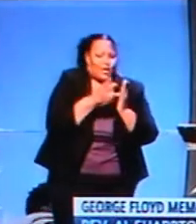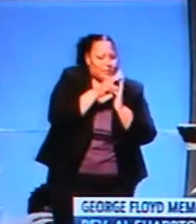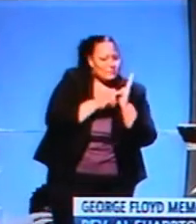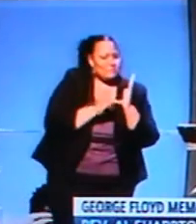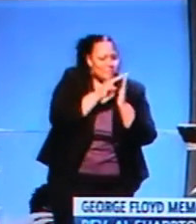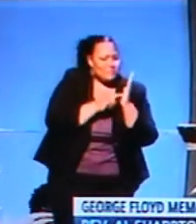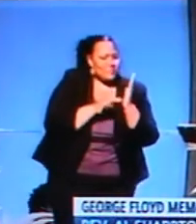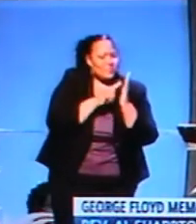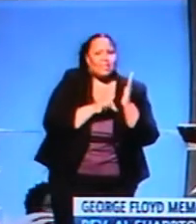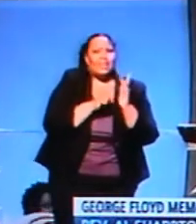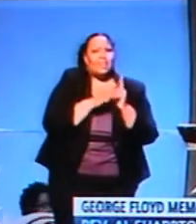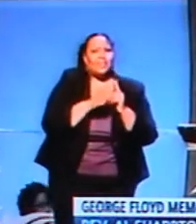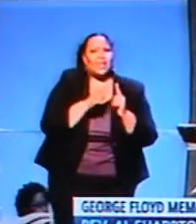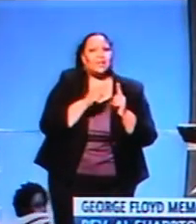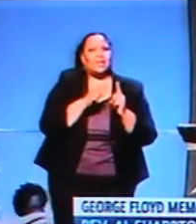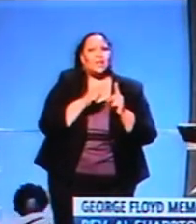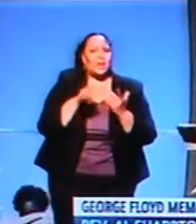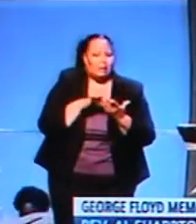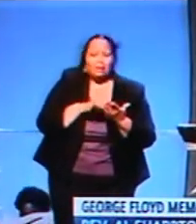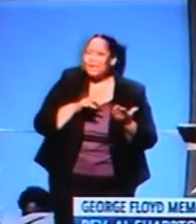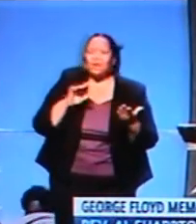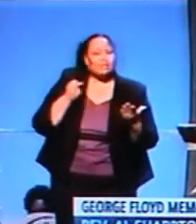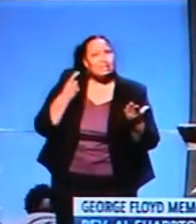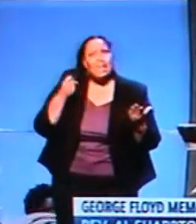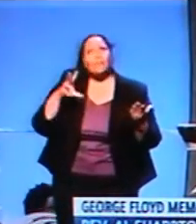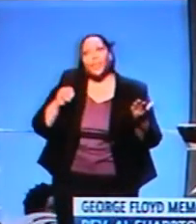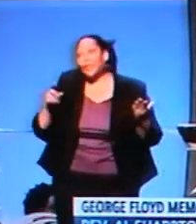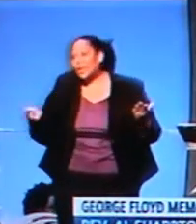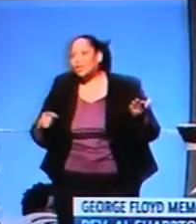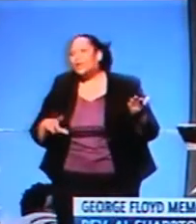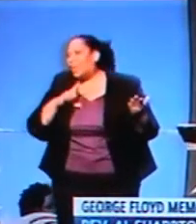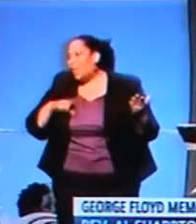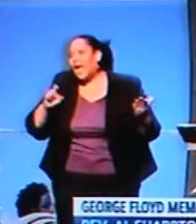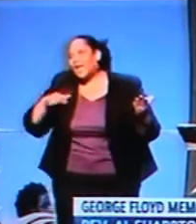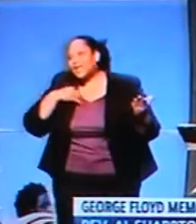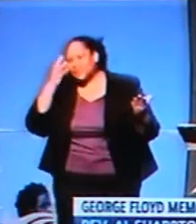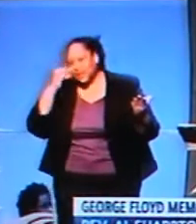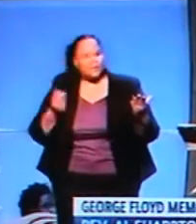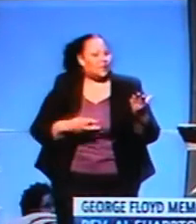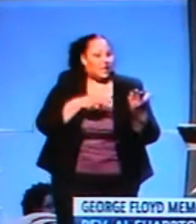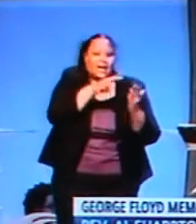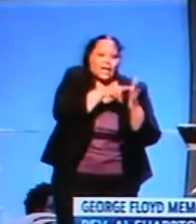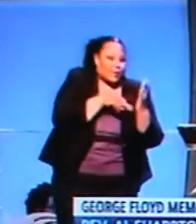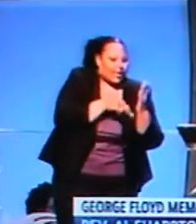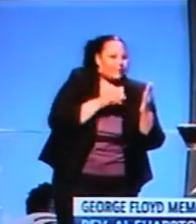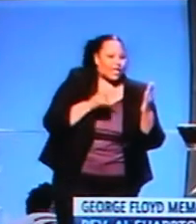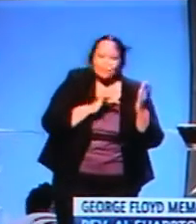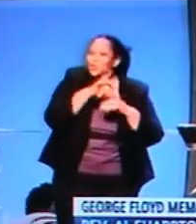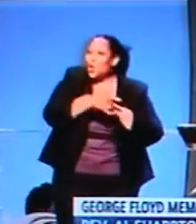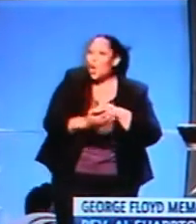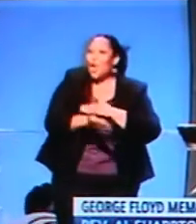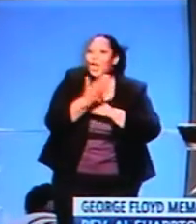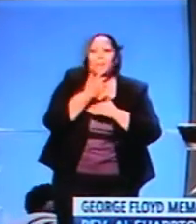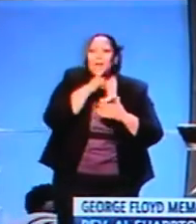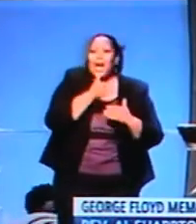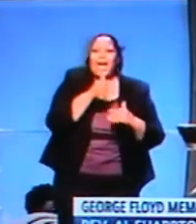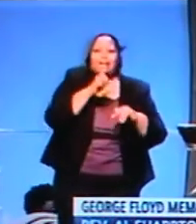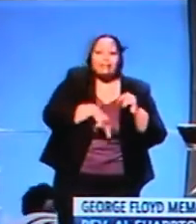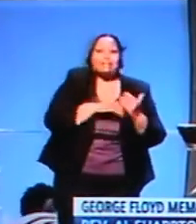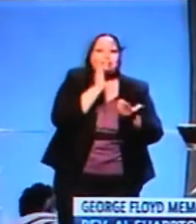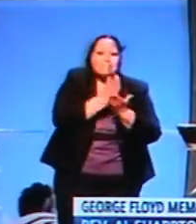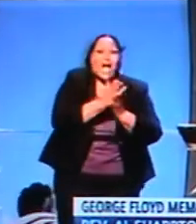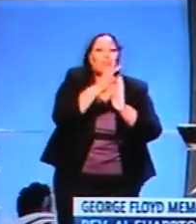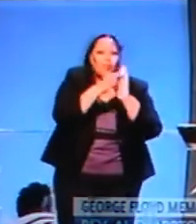it. Turned up, looked again, it was 11:30. I said, Lord, I gotta get some rest. I gotta get up too early. But I couldn't put it down. He